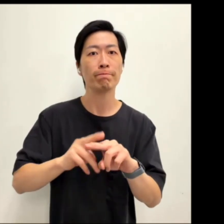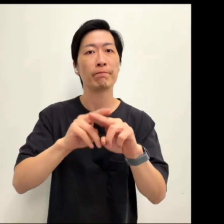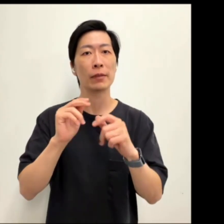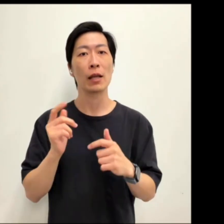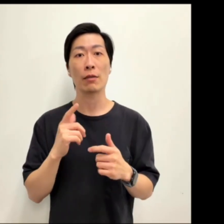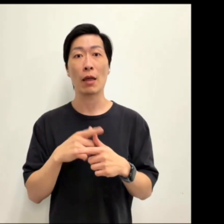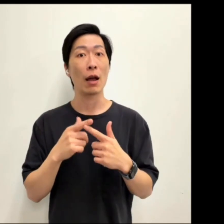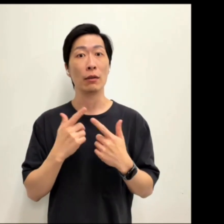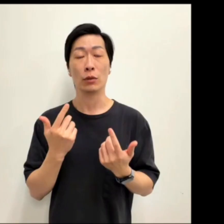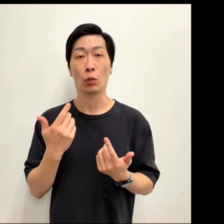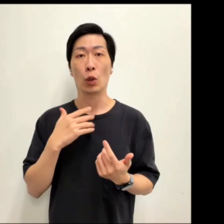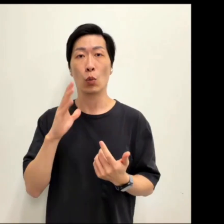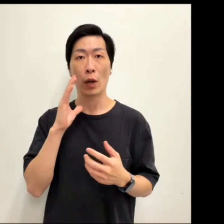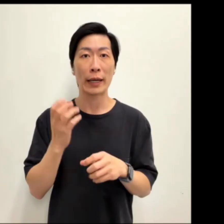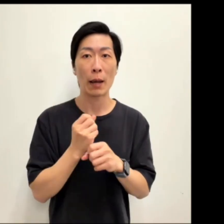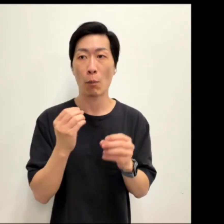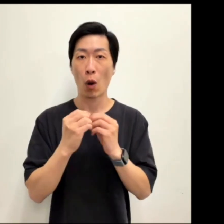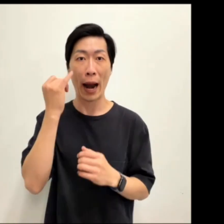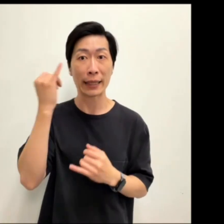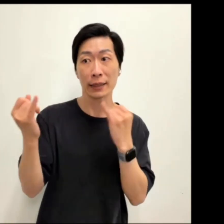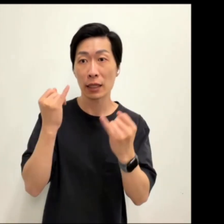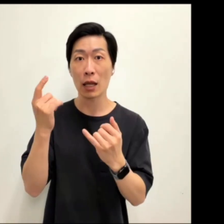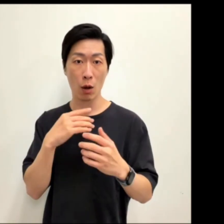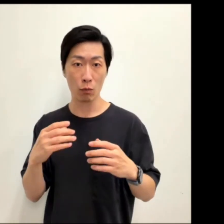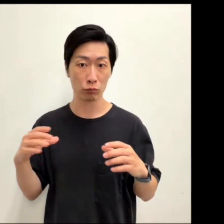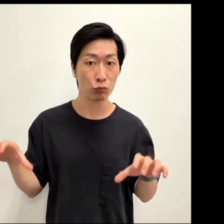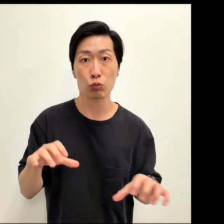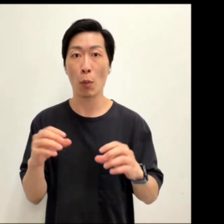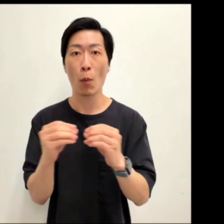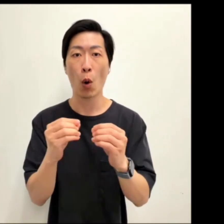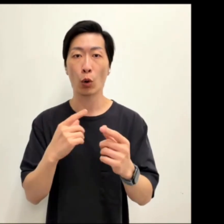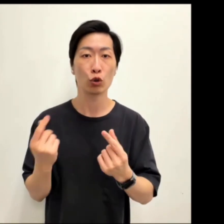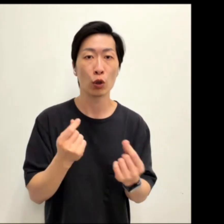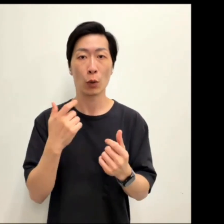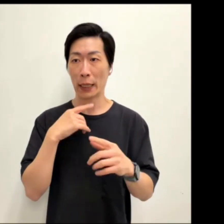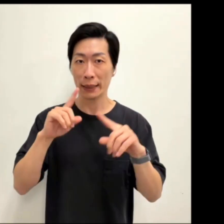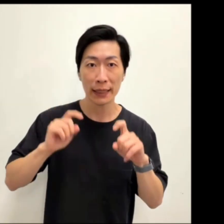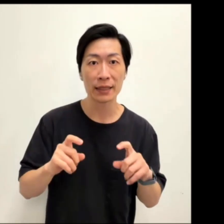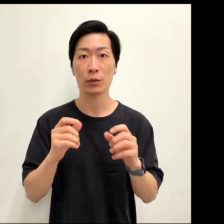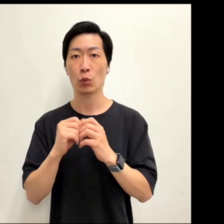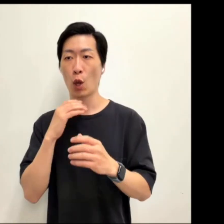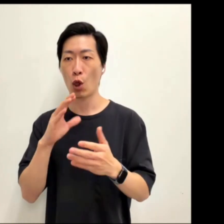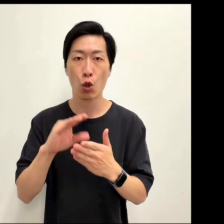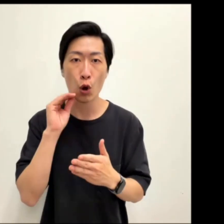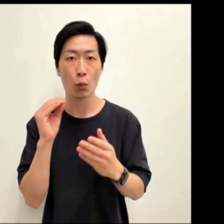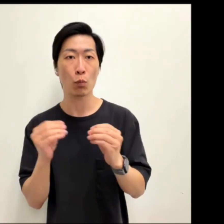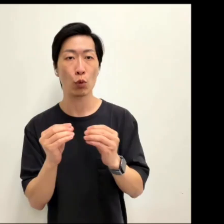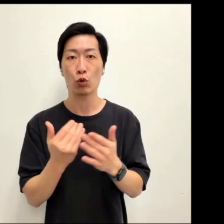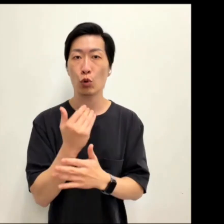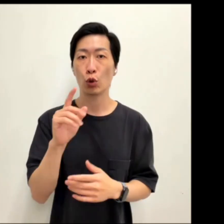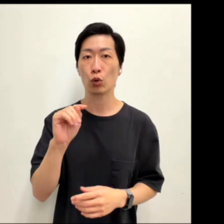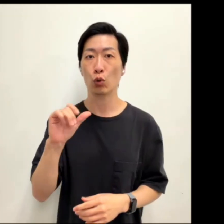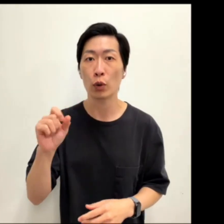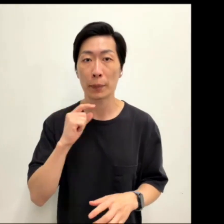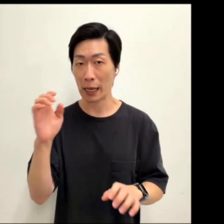compounds. And then before we know it, we'll get more ideas. We'll do more about those ideas. We'll be testing things. We'll be learning